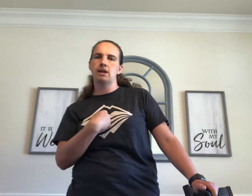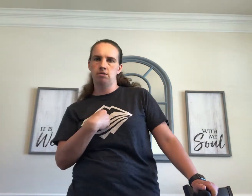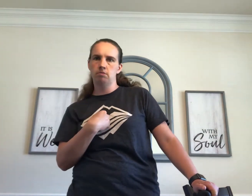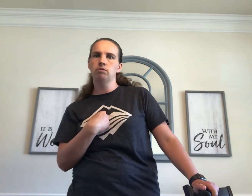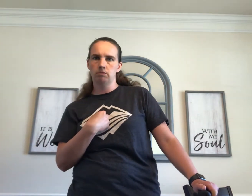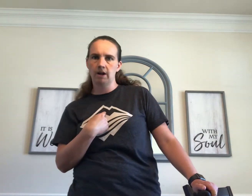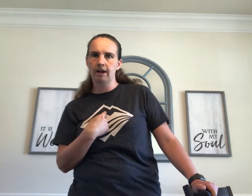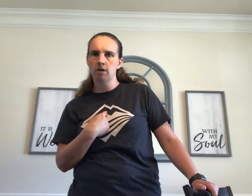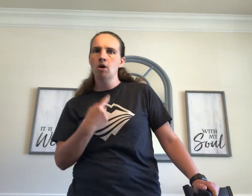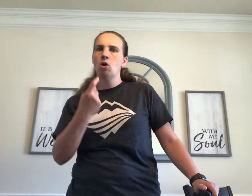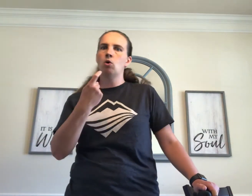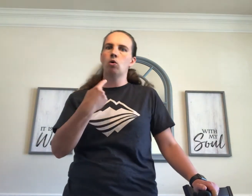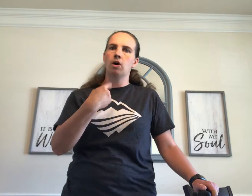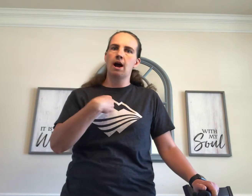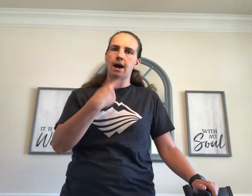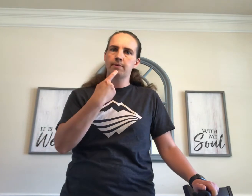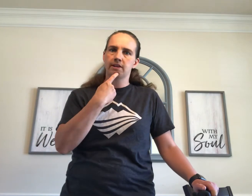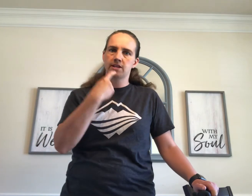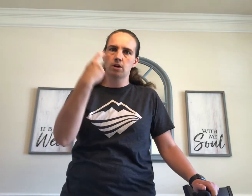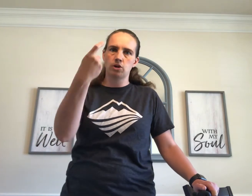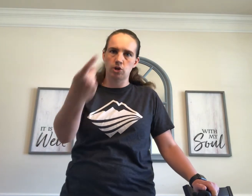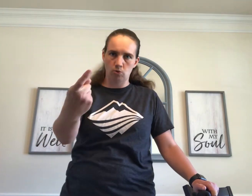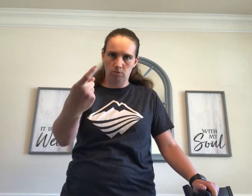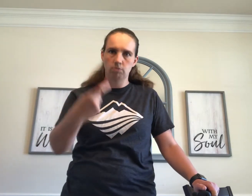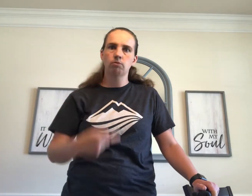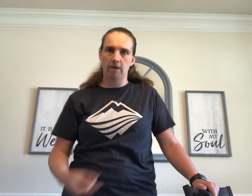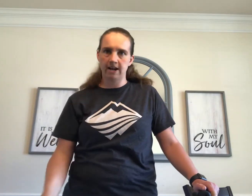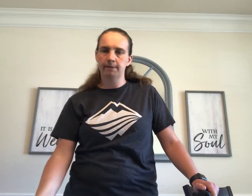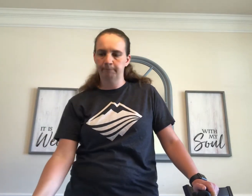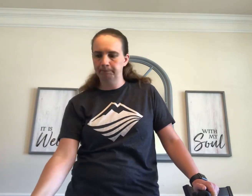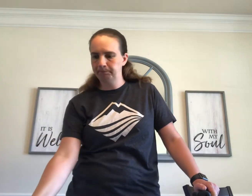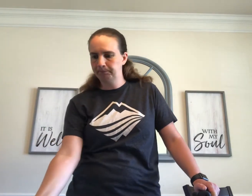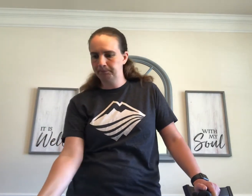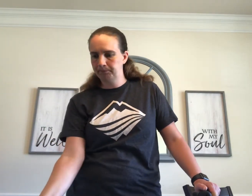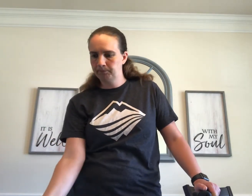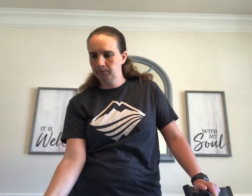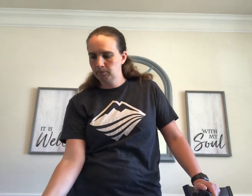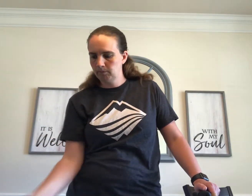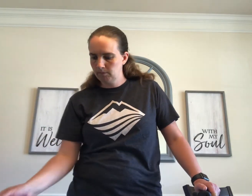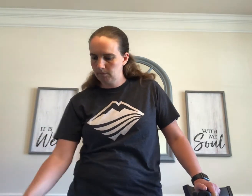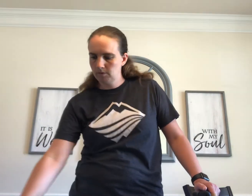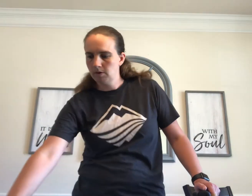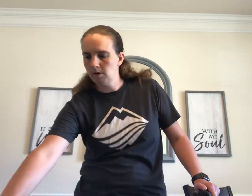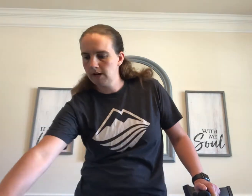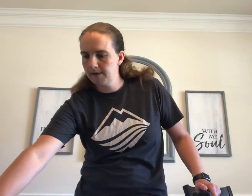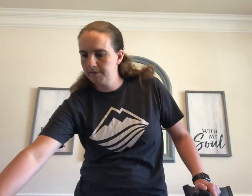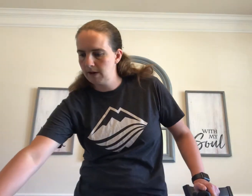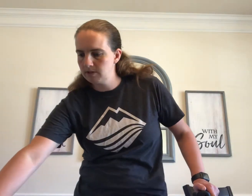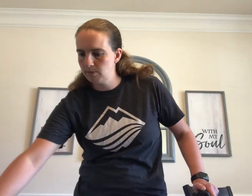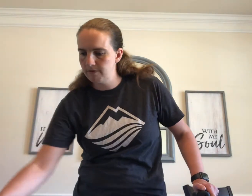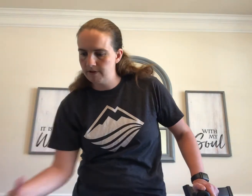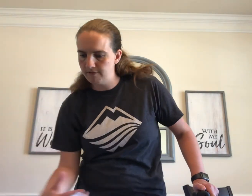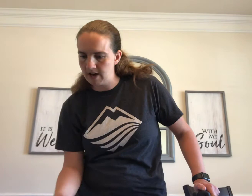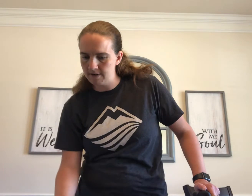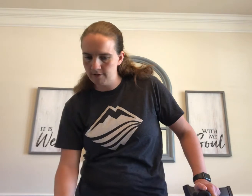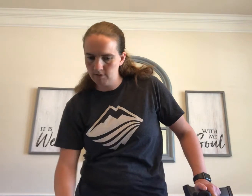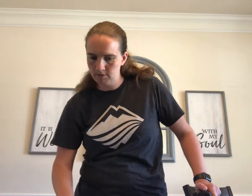okay? Or I'm gonna tell you, right? All right, that was 355.